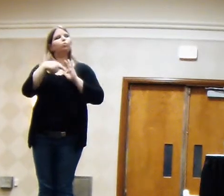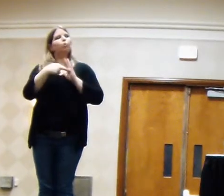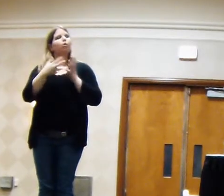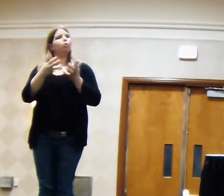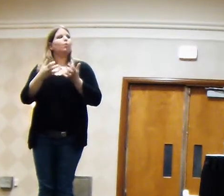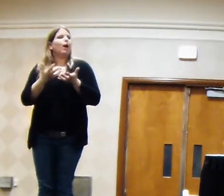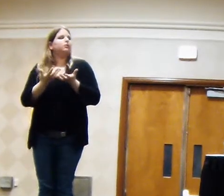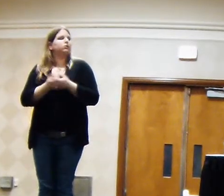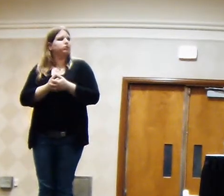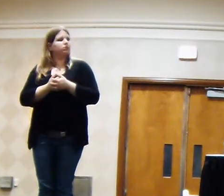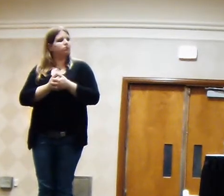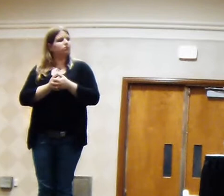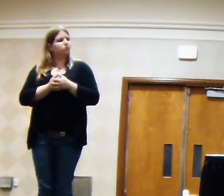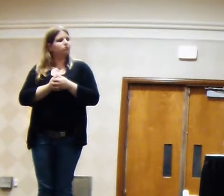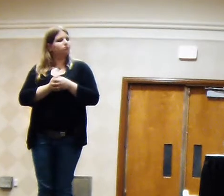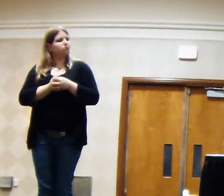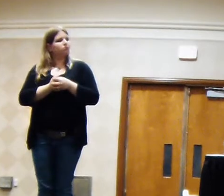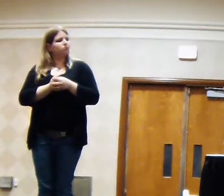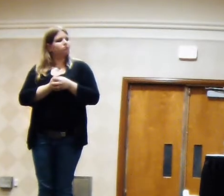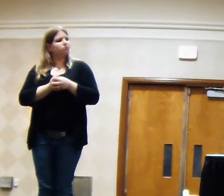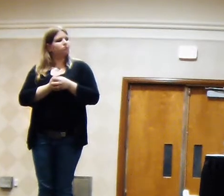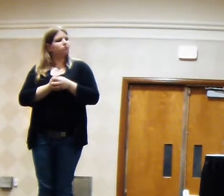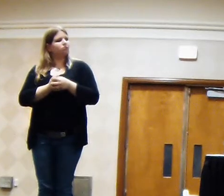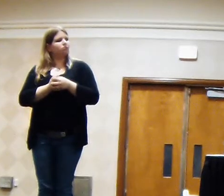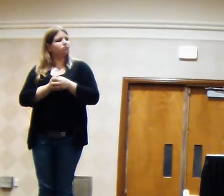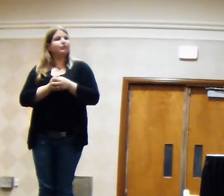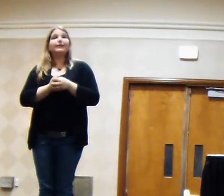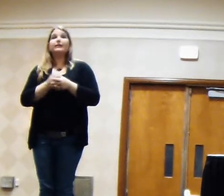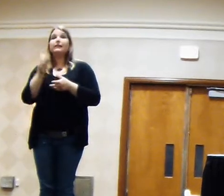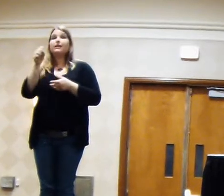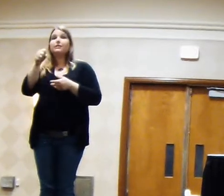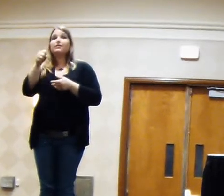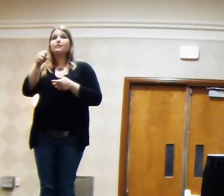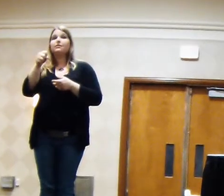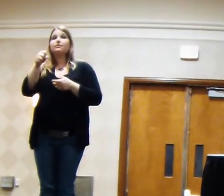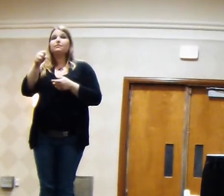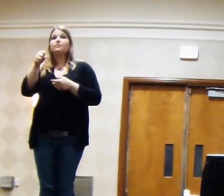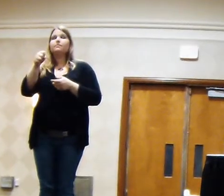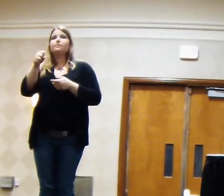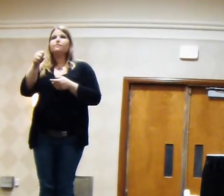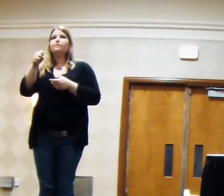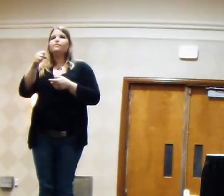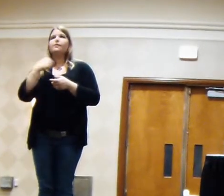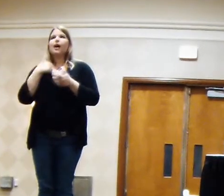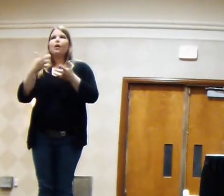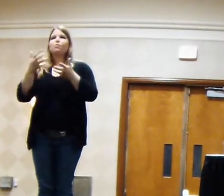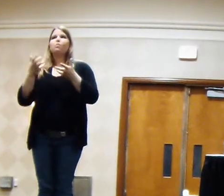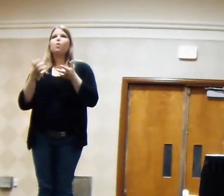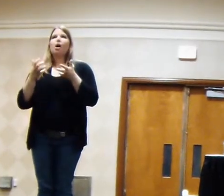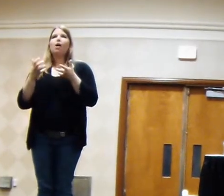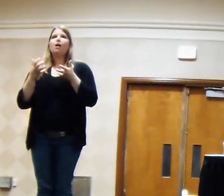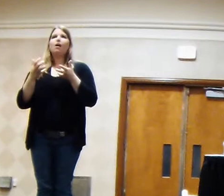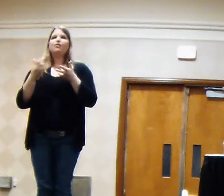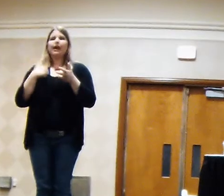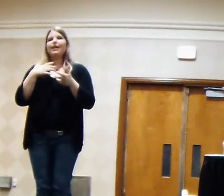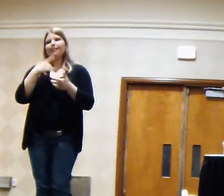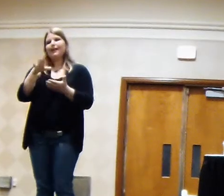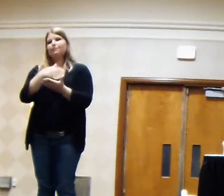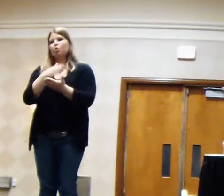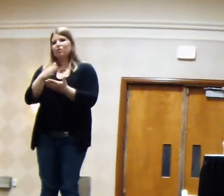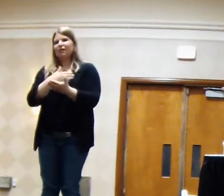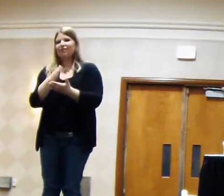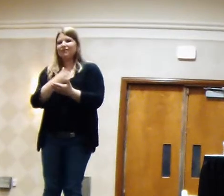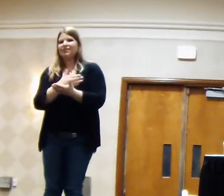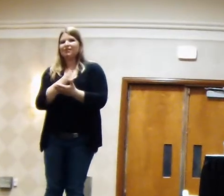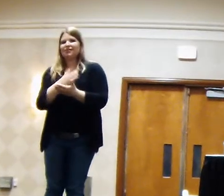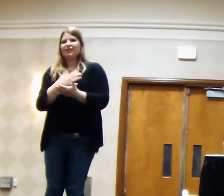played or that you want to play? Yeah, I mean, I'd like to play, I like musicals, so I'd